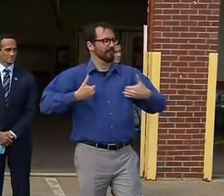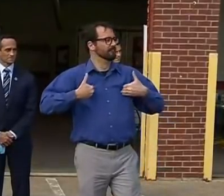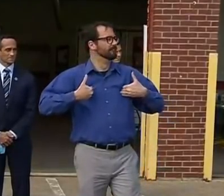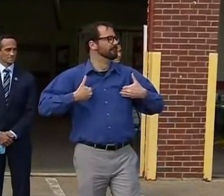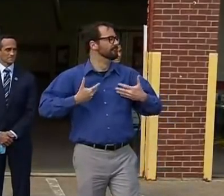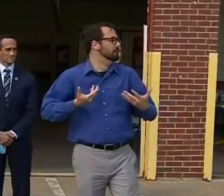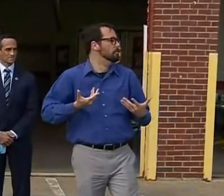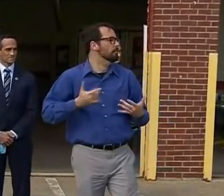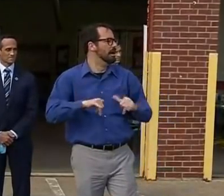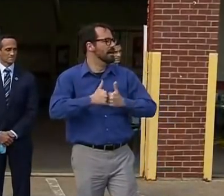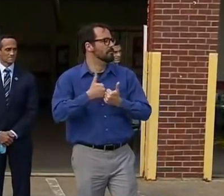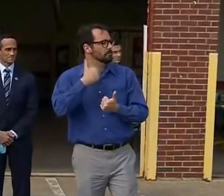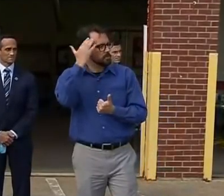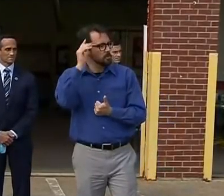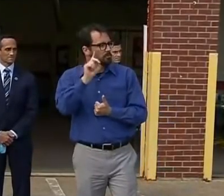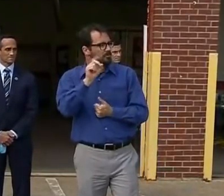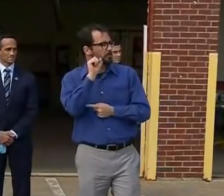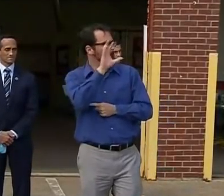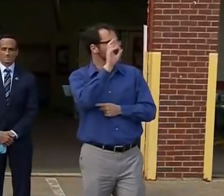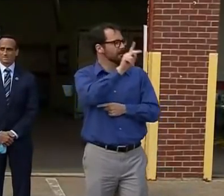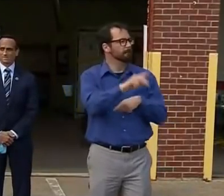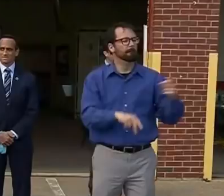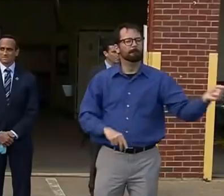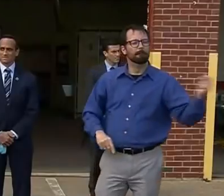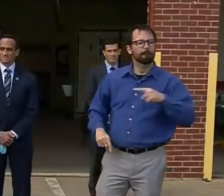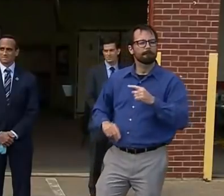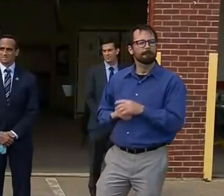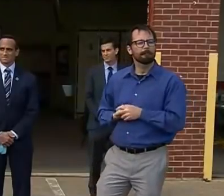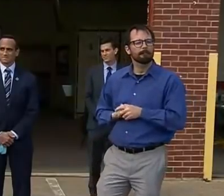system here. Can you tell us how much money that was?